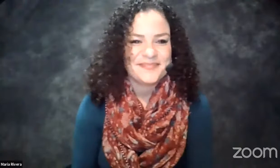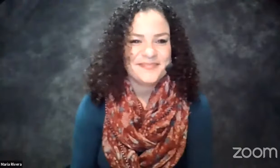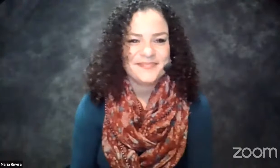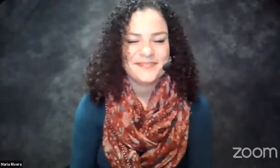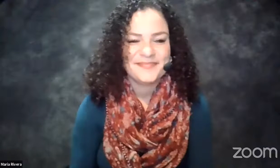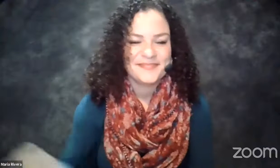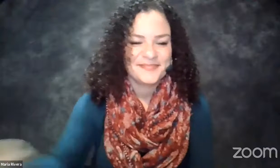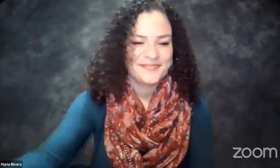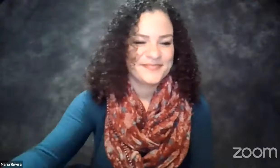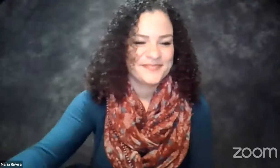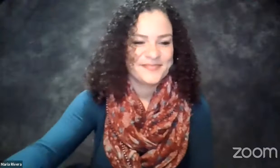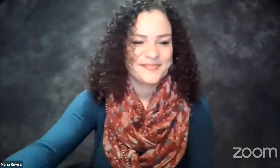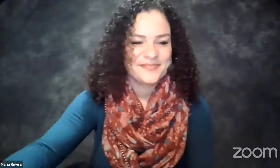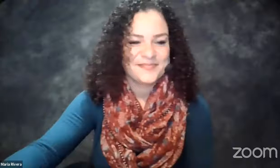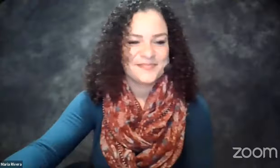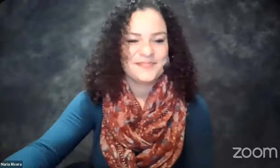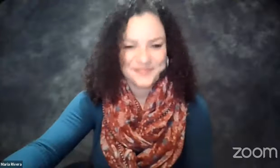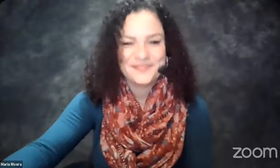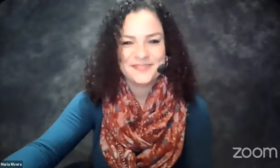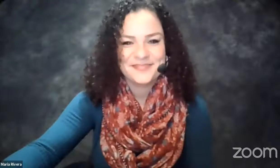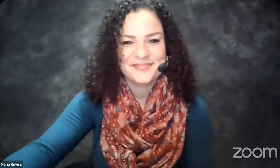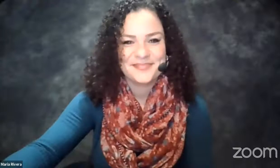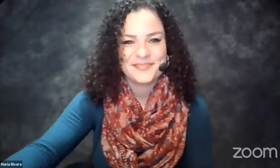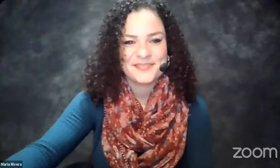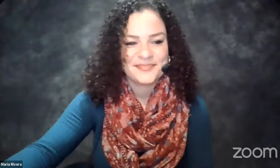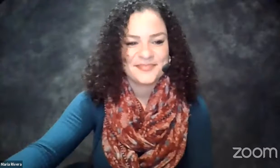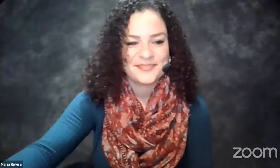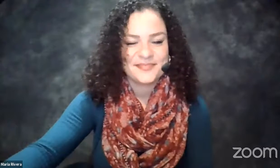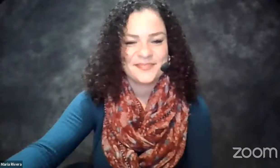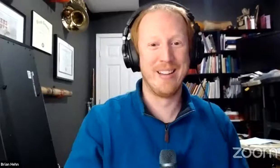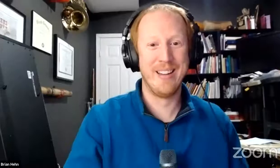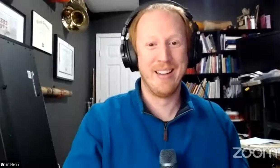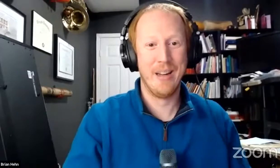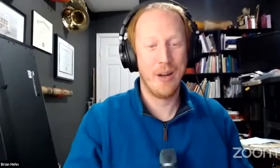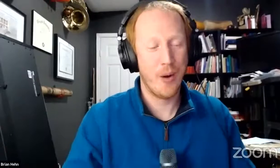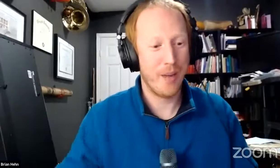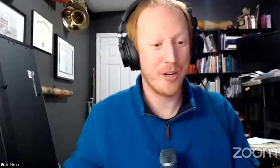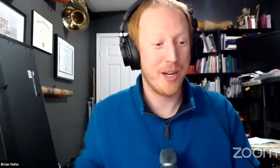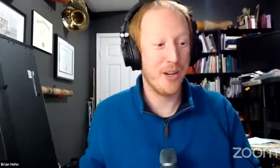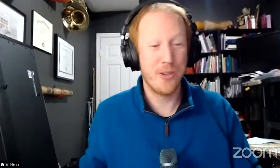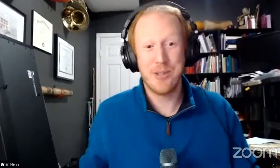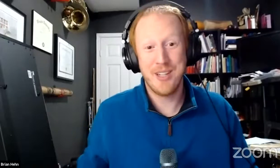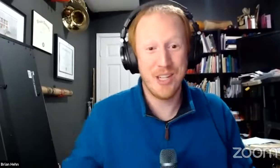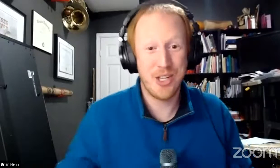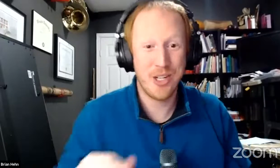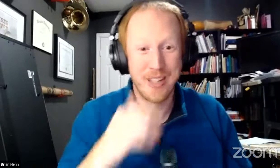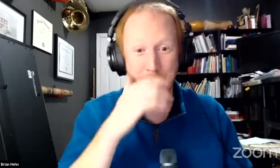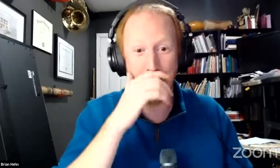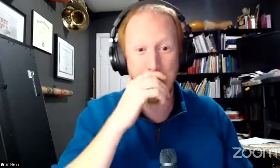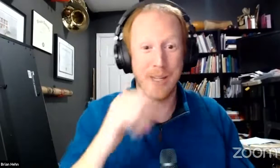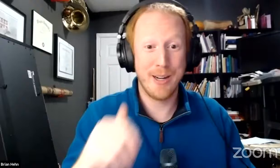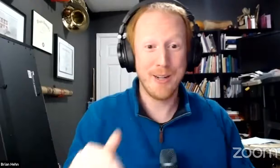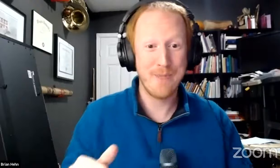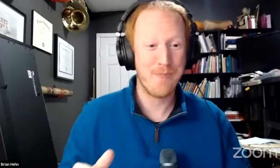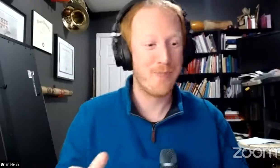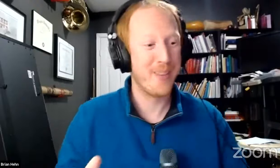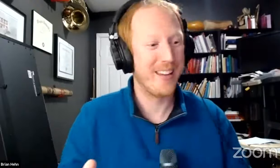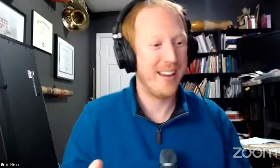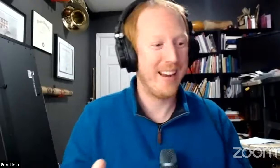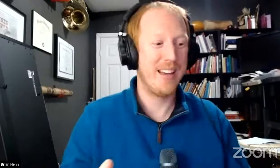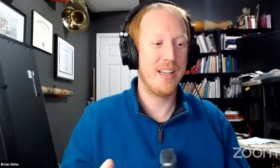now as a sign language interpreter and administrative assistant. Yeah. And luckily, I'm still able to keep my connection with the